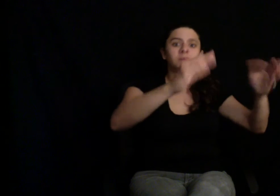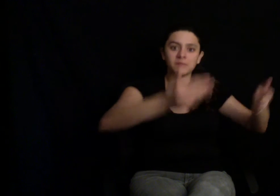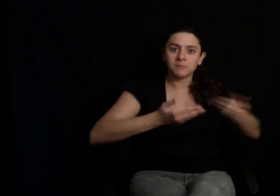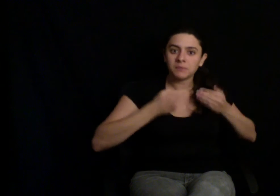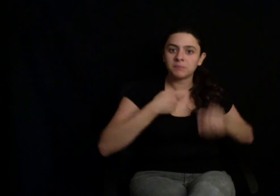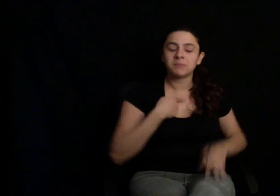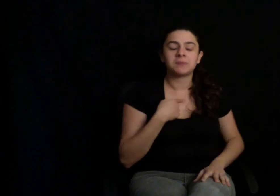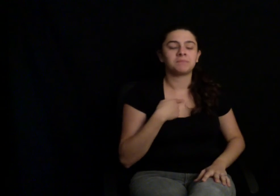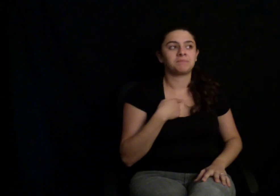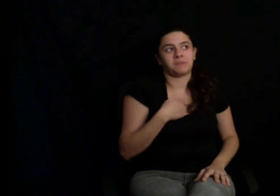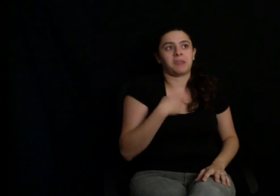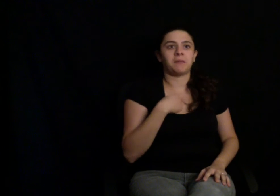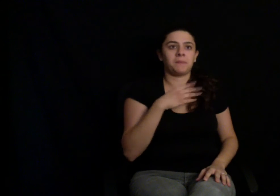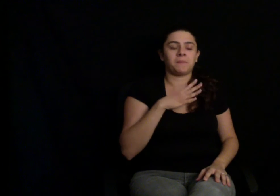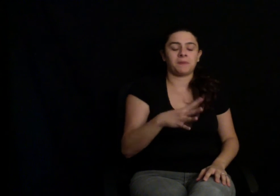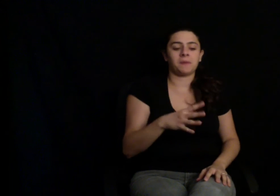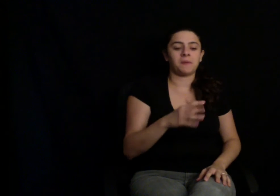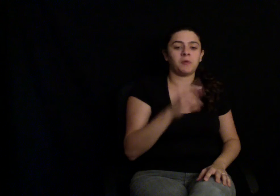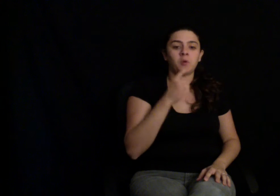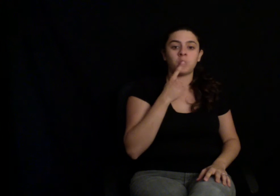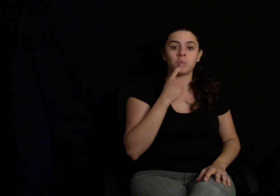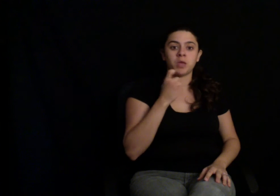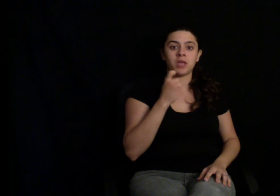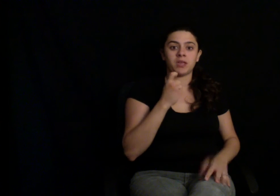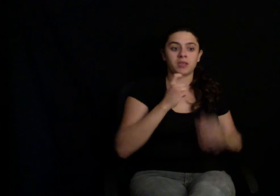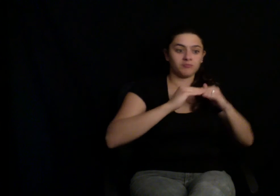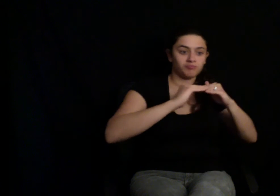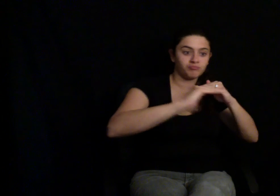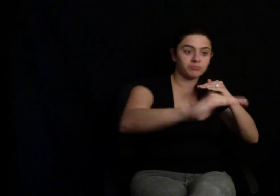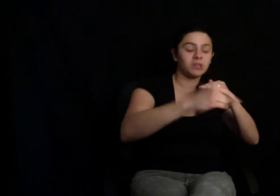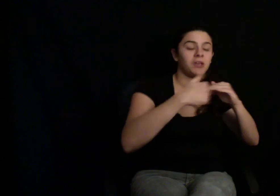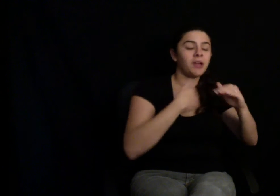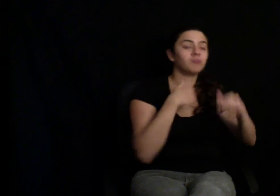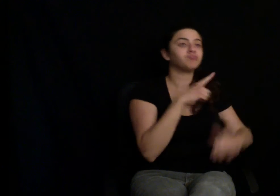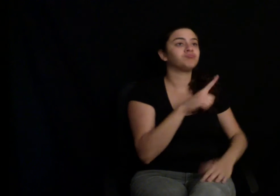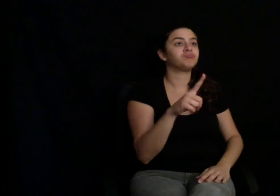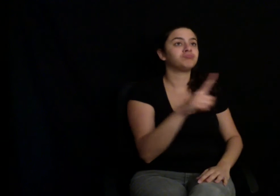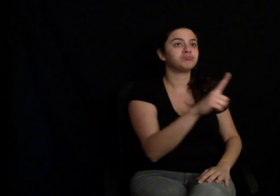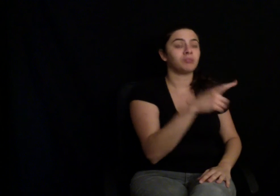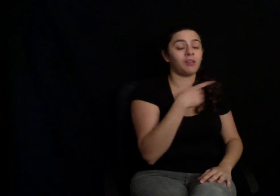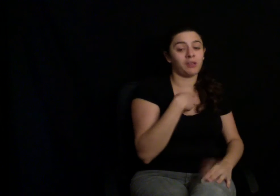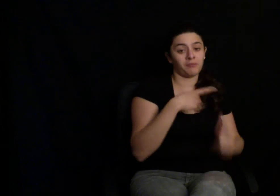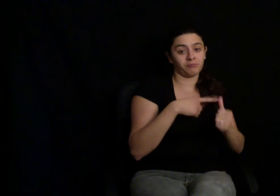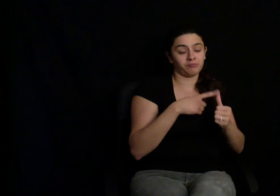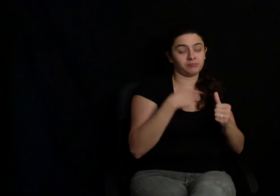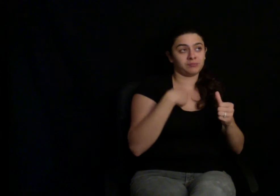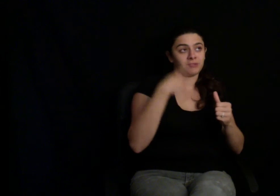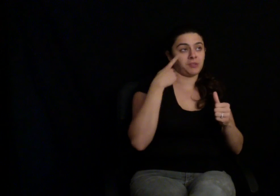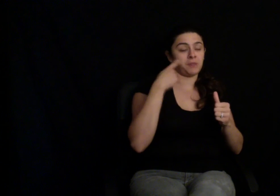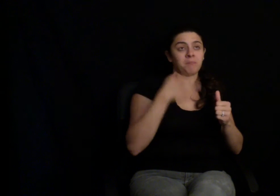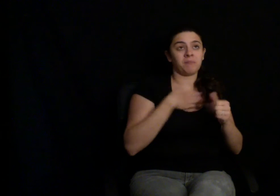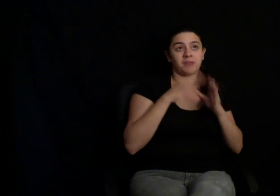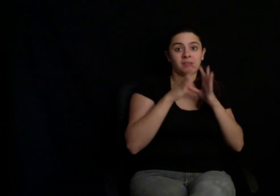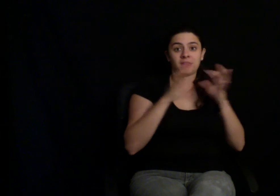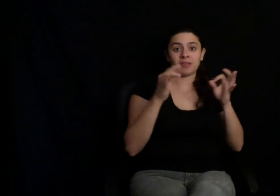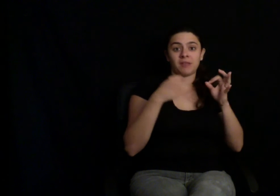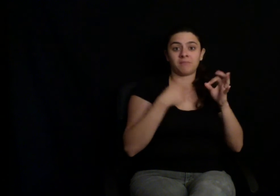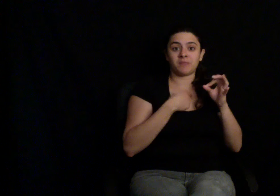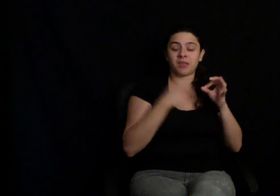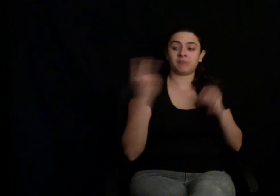was to bring my cat as my date. So I actually wanted to put my cat into a little cat tuxedo and walk the red